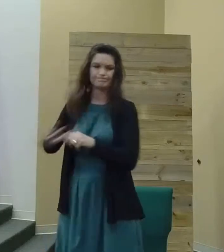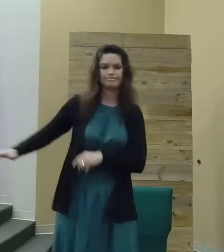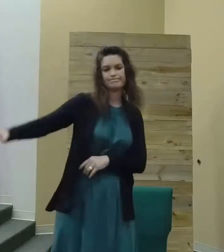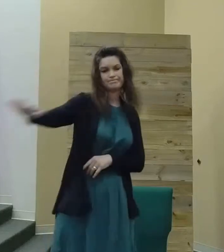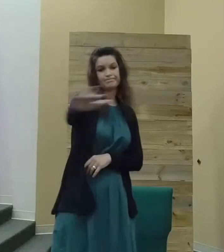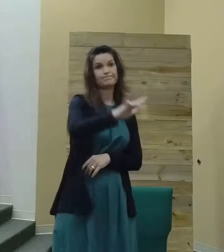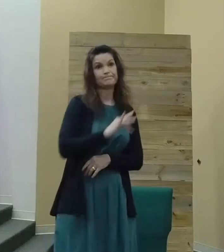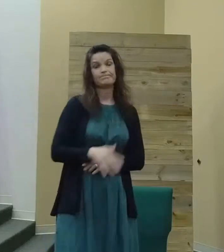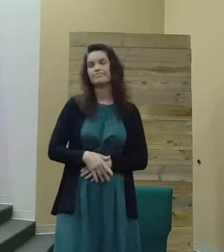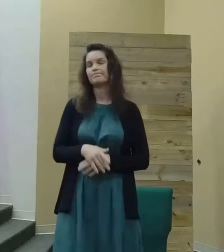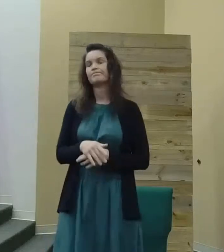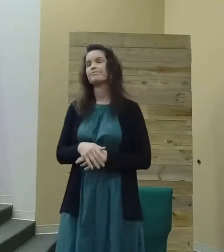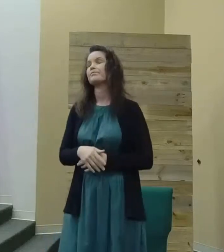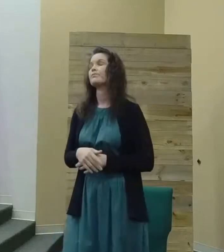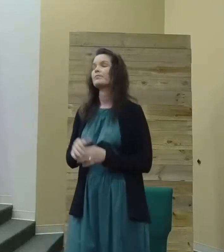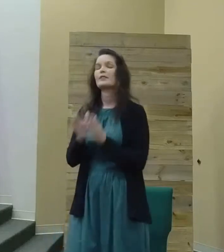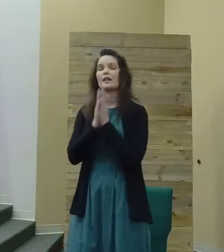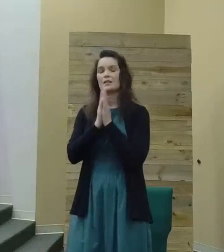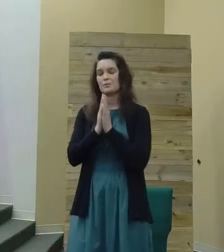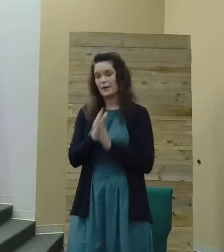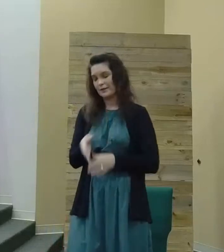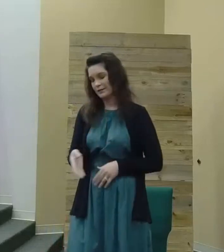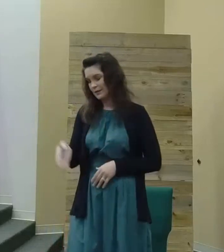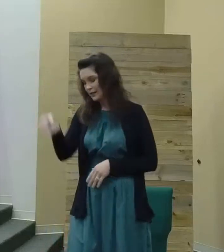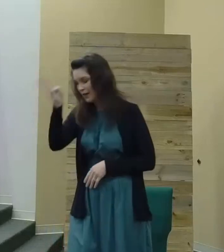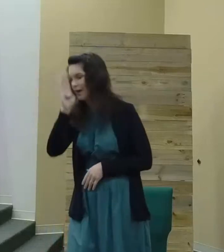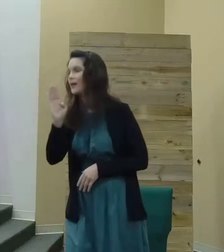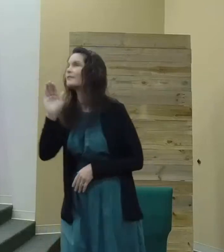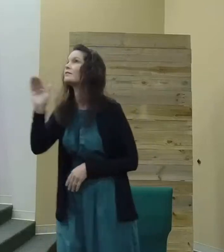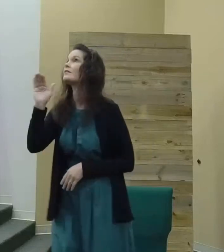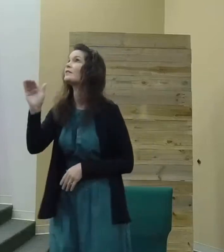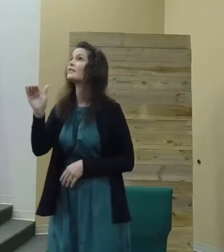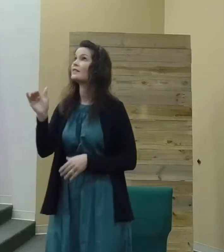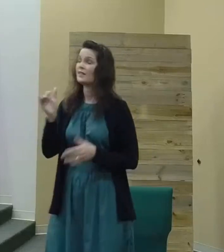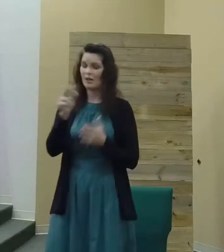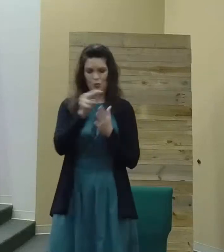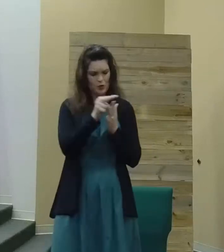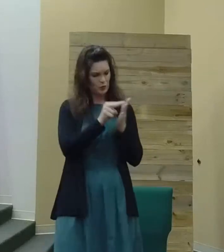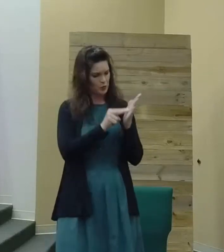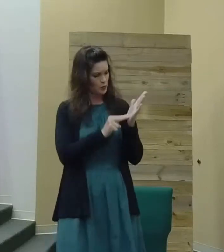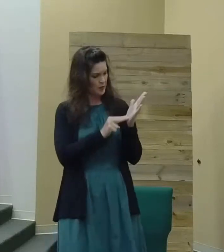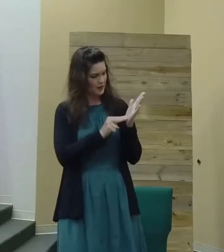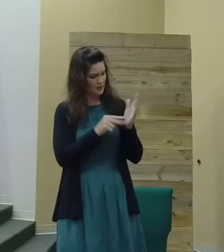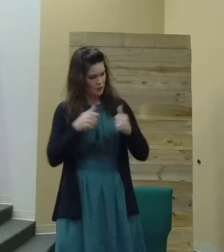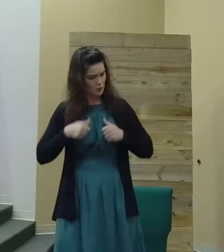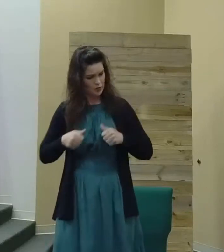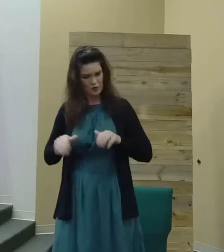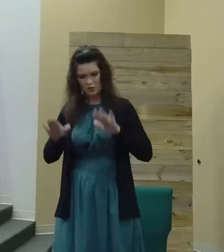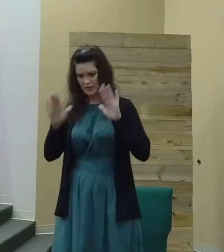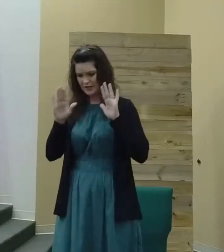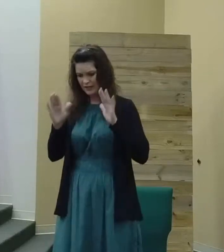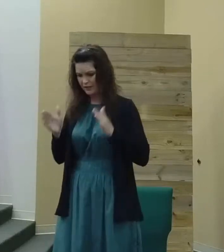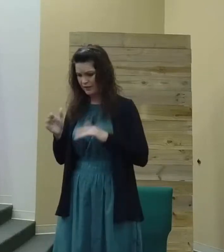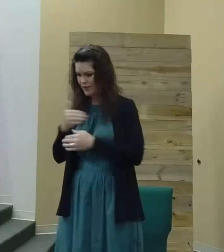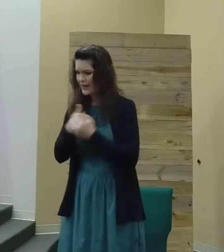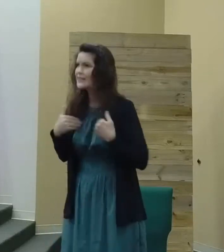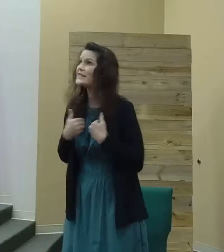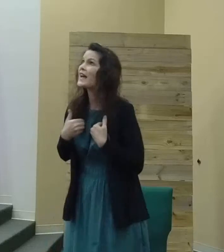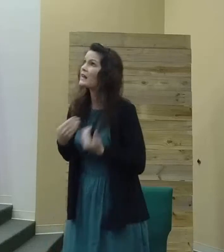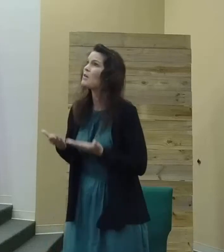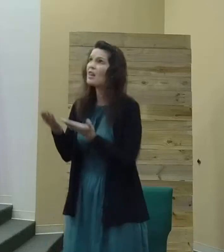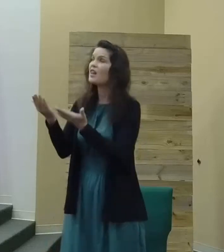nations. Let's pray. God, I know that today we read that passage and we don't sacrifice